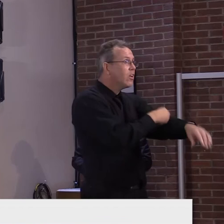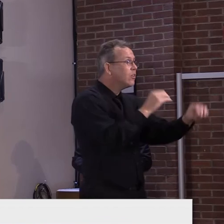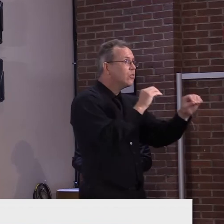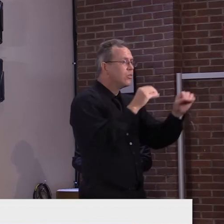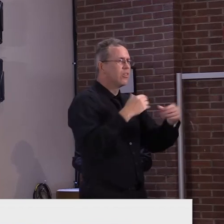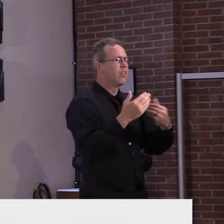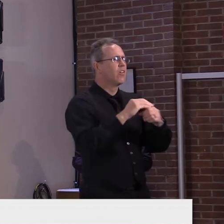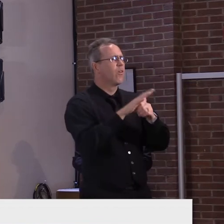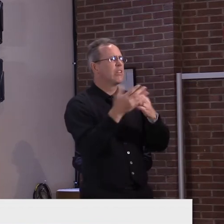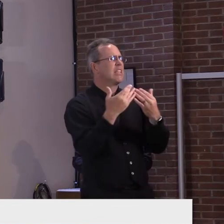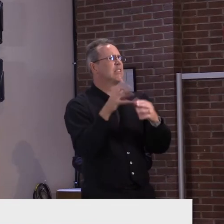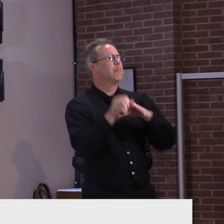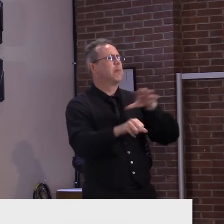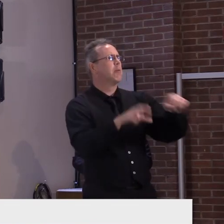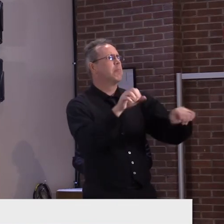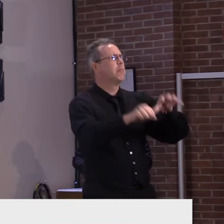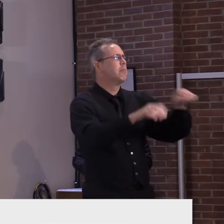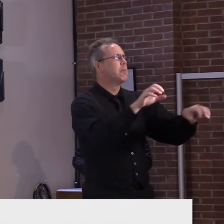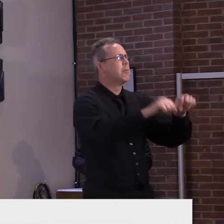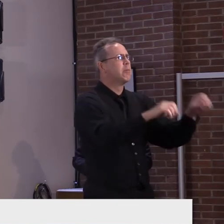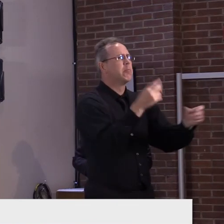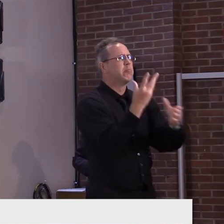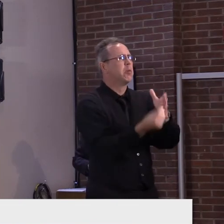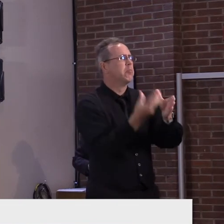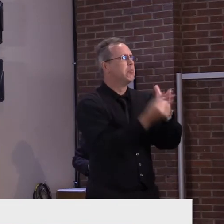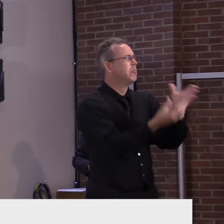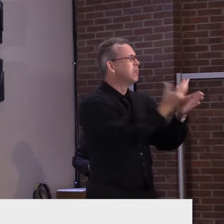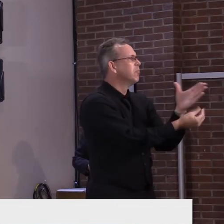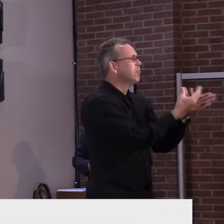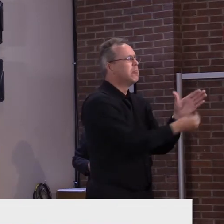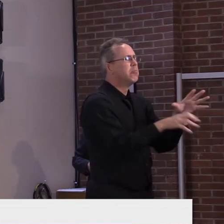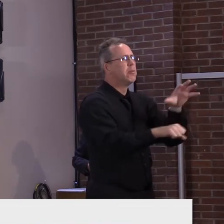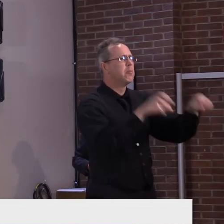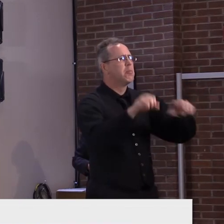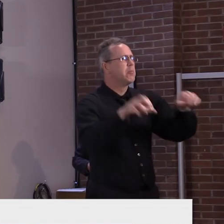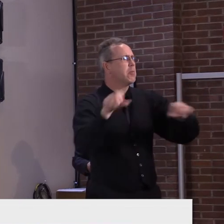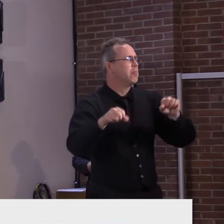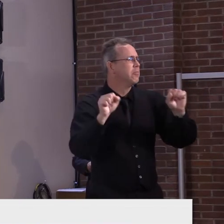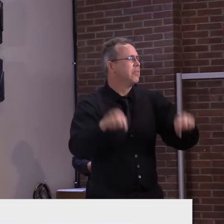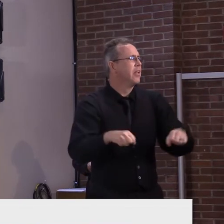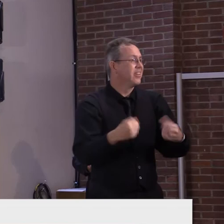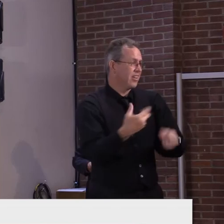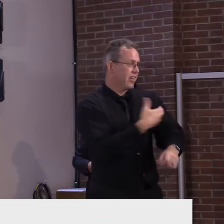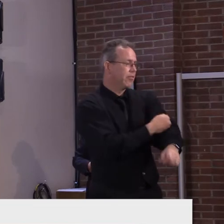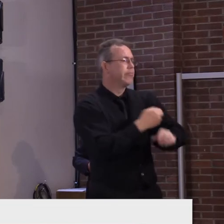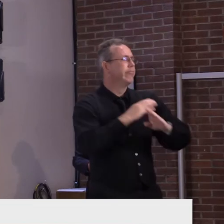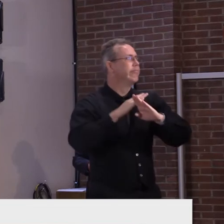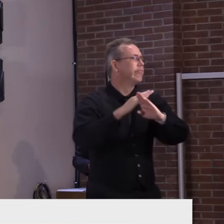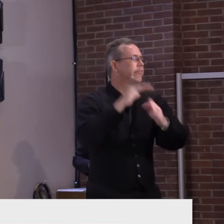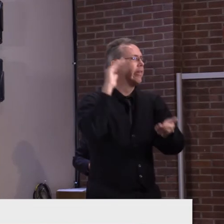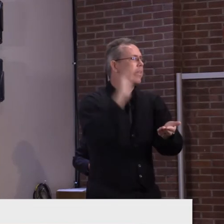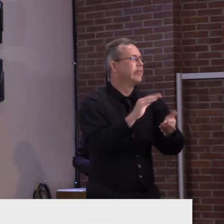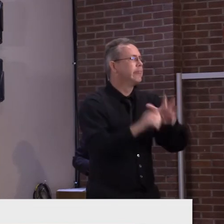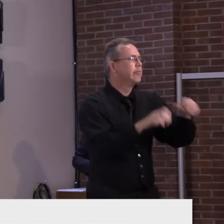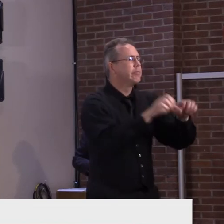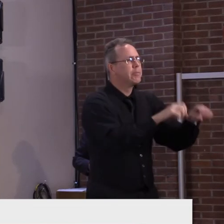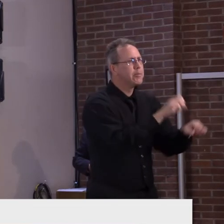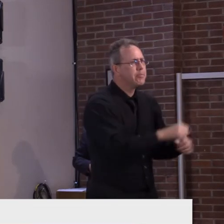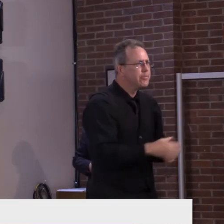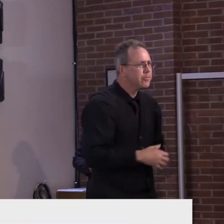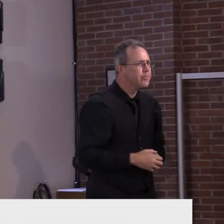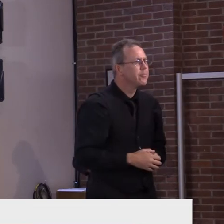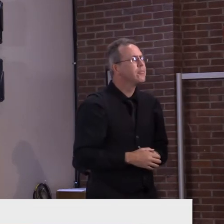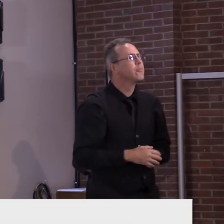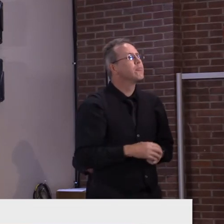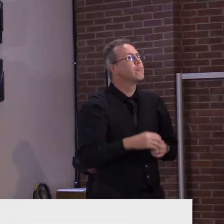these variant strains continue. So far be it from me from giving you a timeline on when we